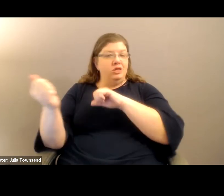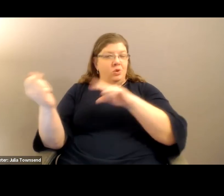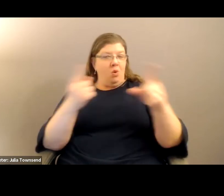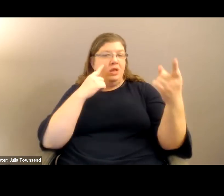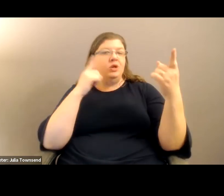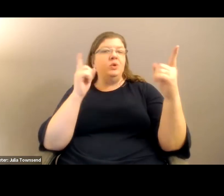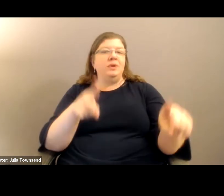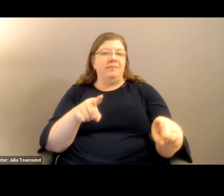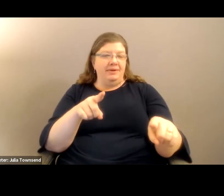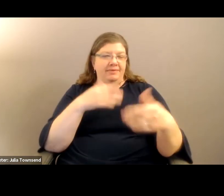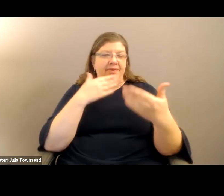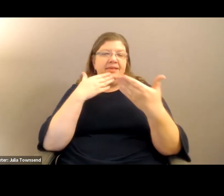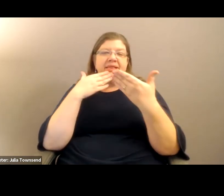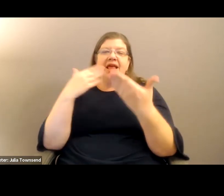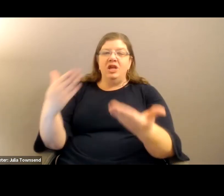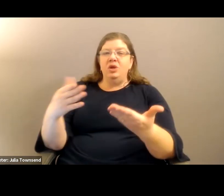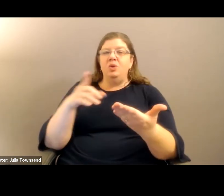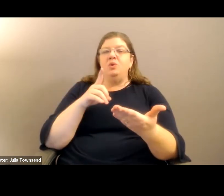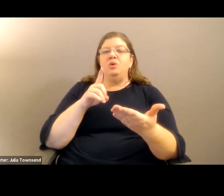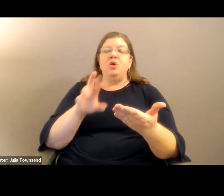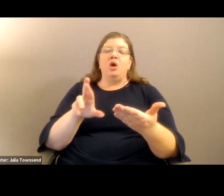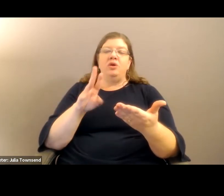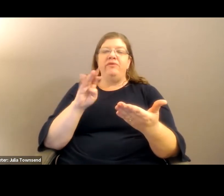you very Thank you, much. Dr. Vecchio.